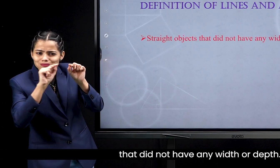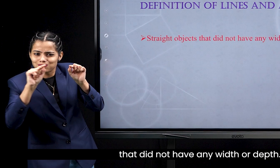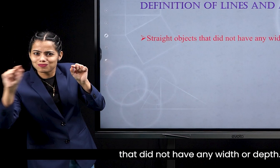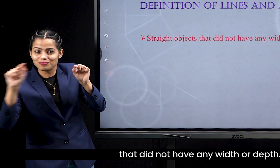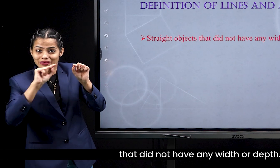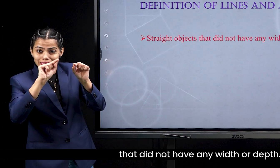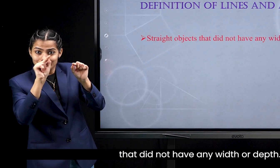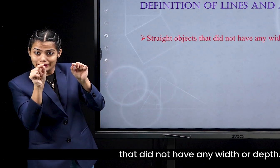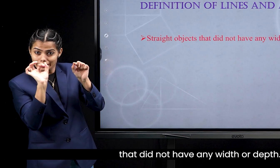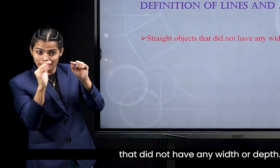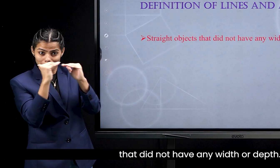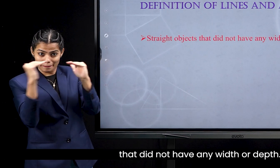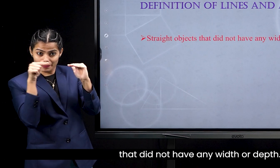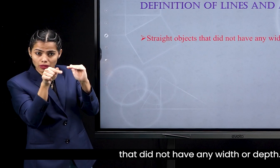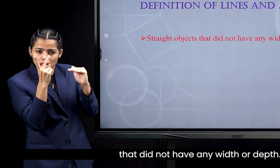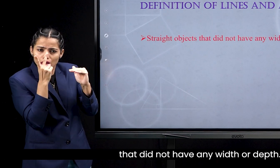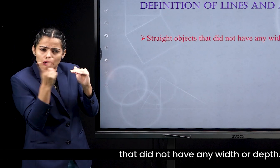any width or depth.